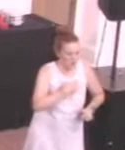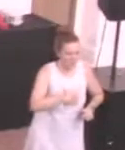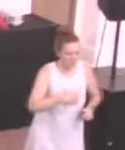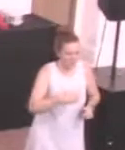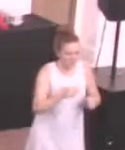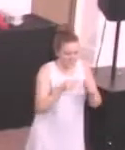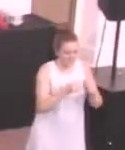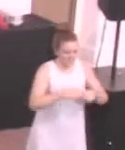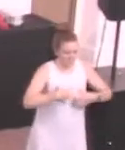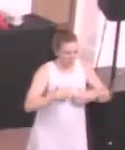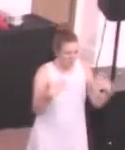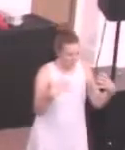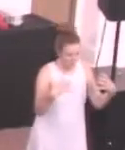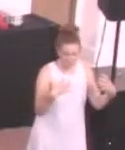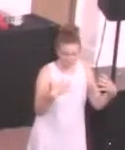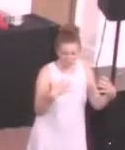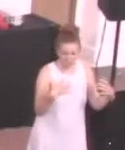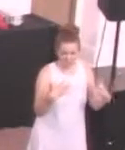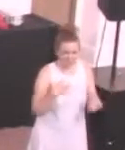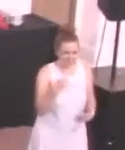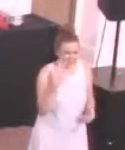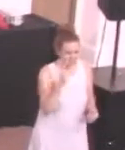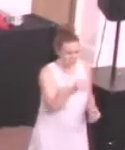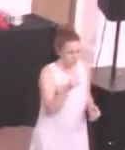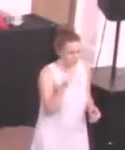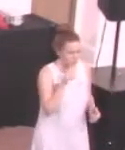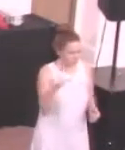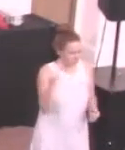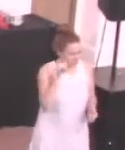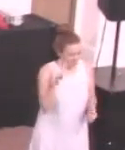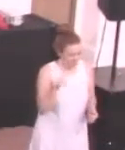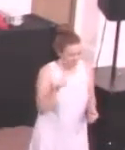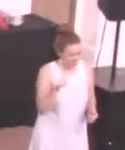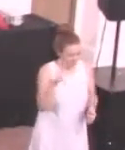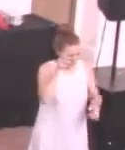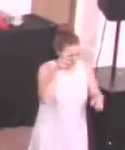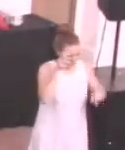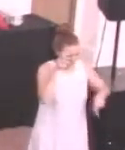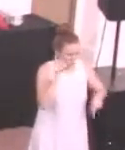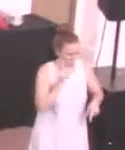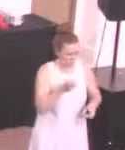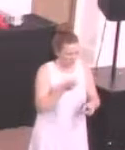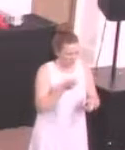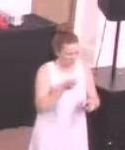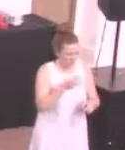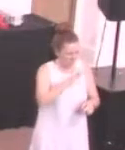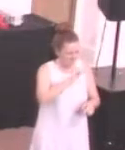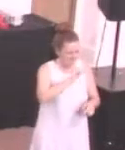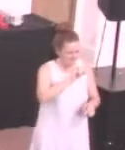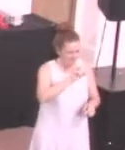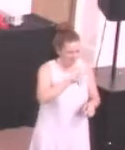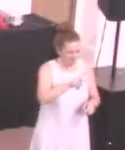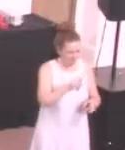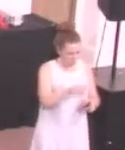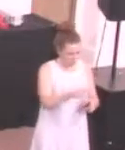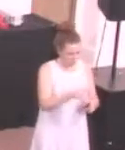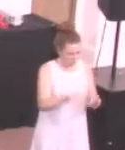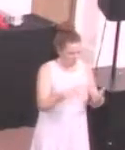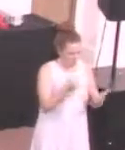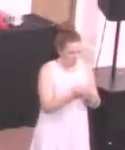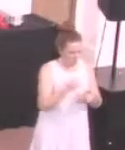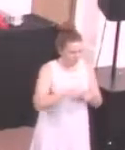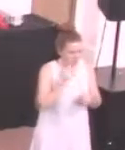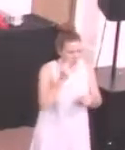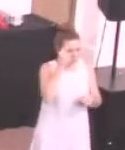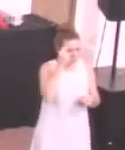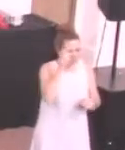still angry, aren't you? I saw you yesterday. Man, he'll mock you all day long. But God says, if we confess